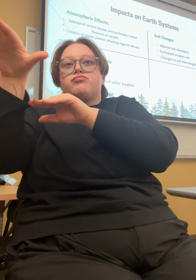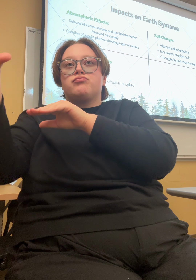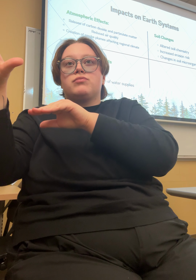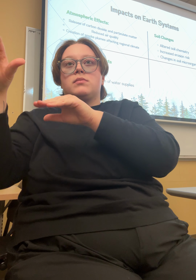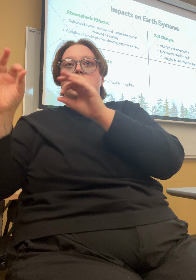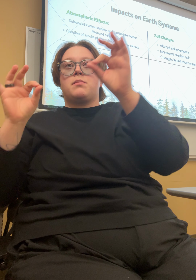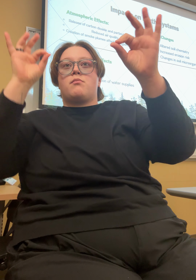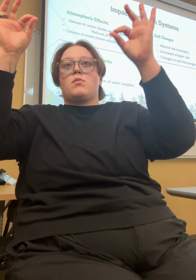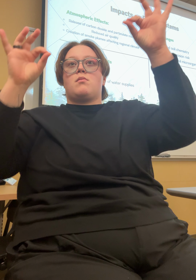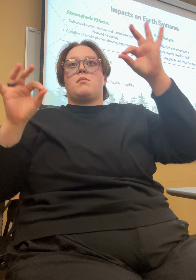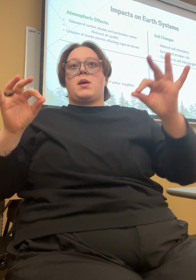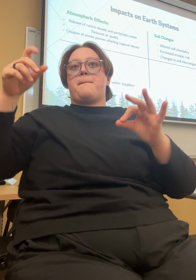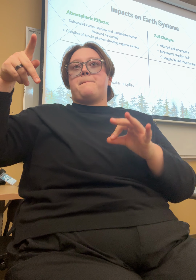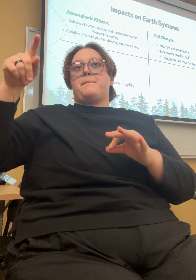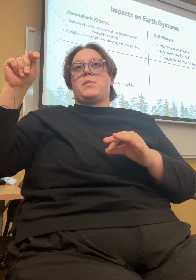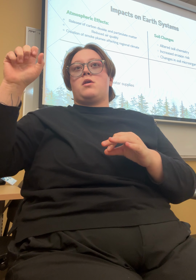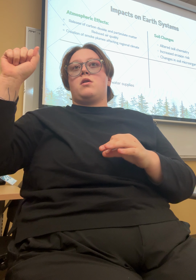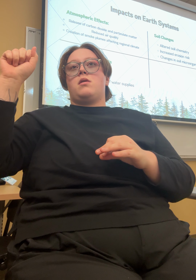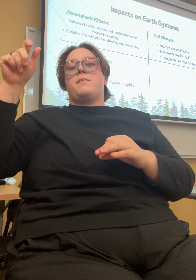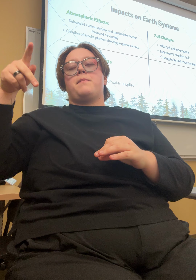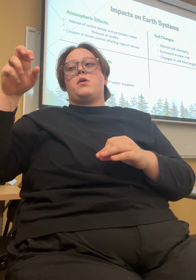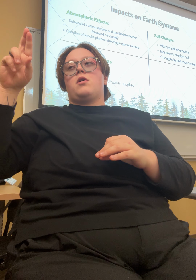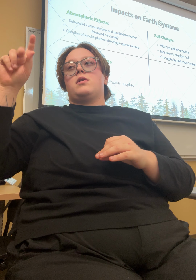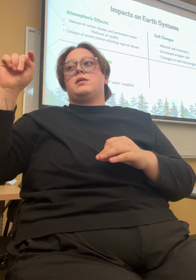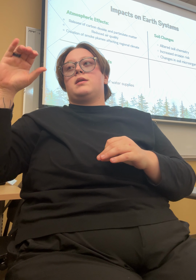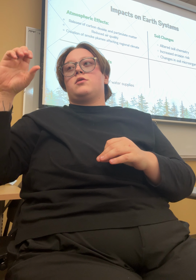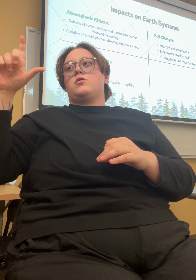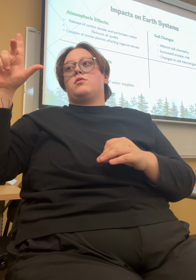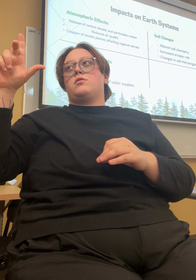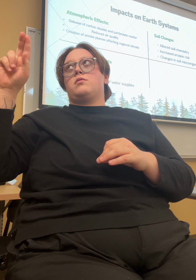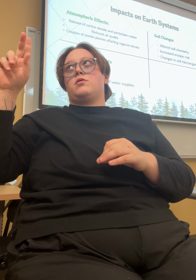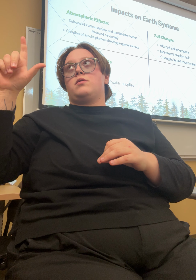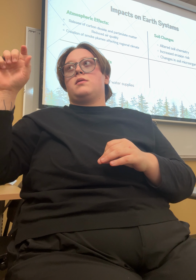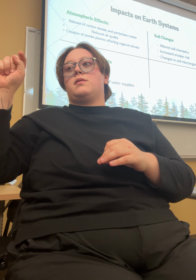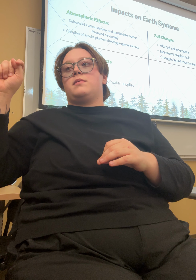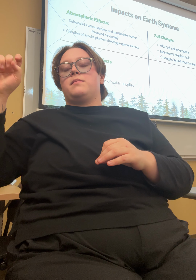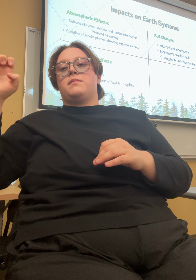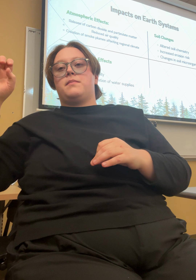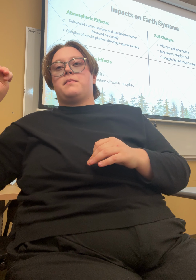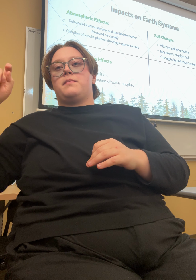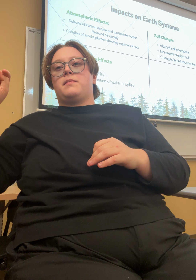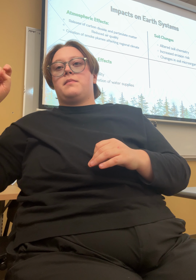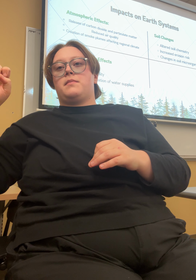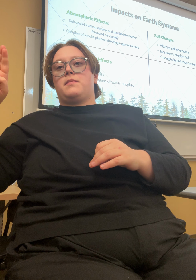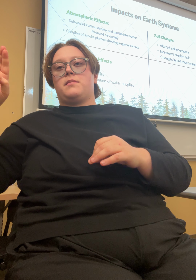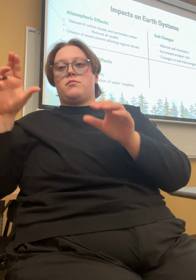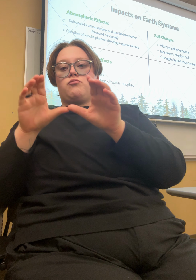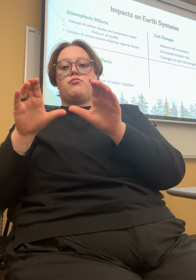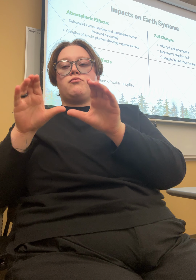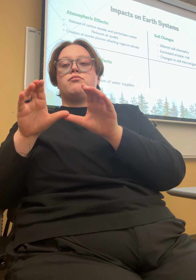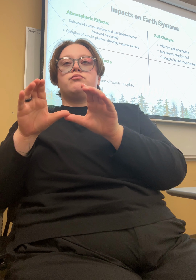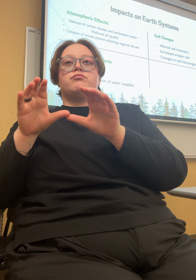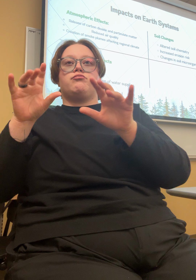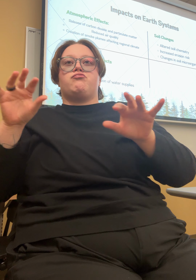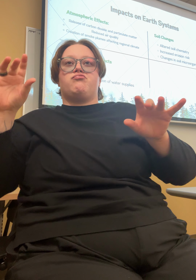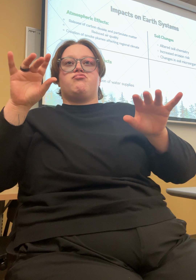And then it reduces air quality, and it also adds to the creation